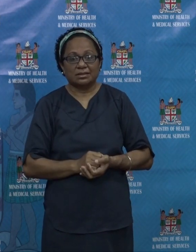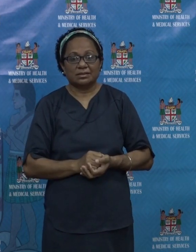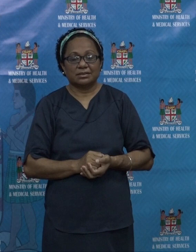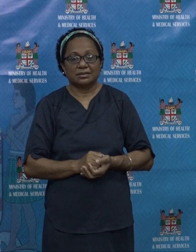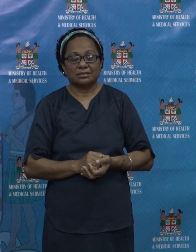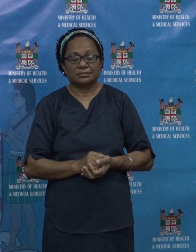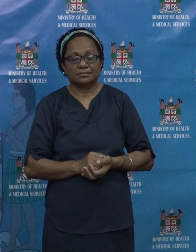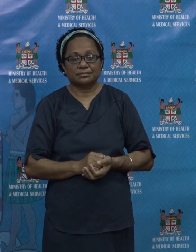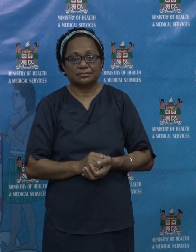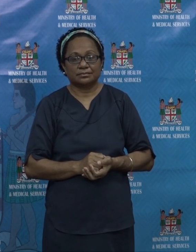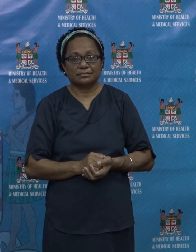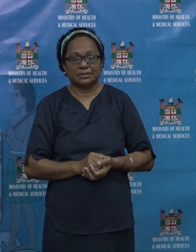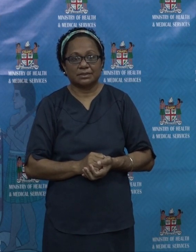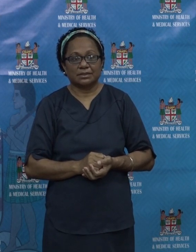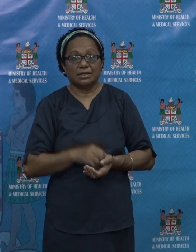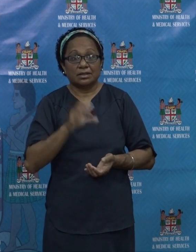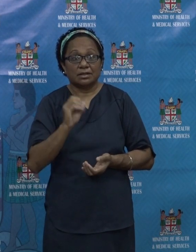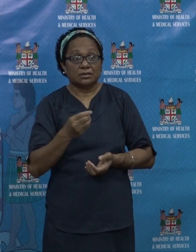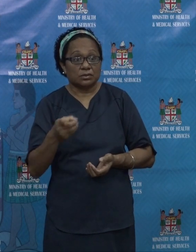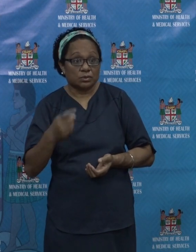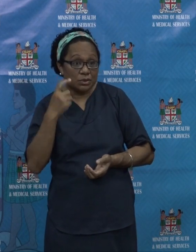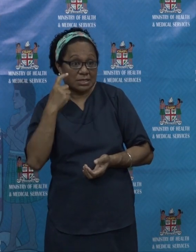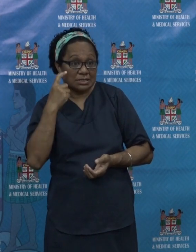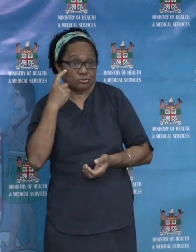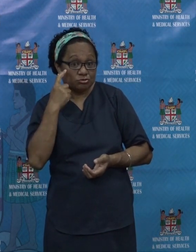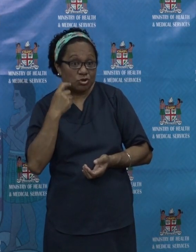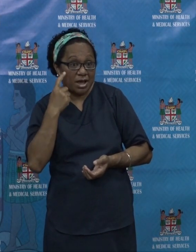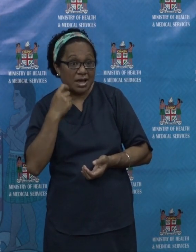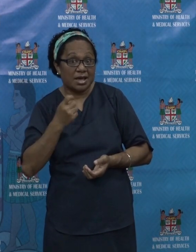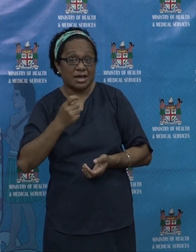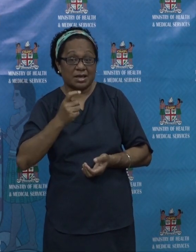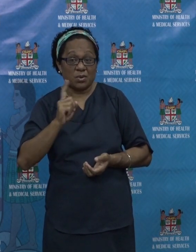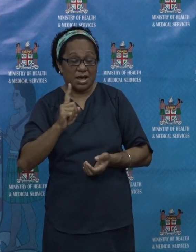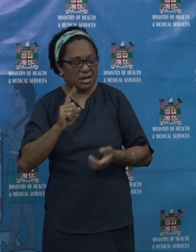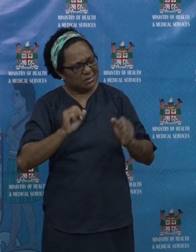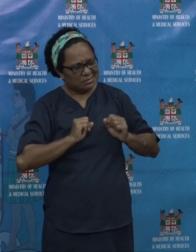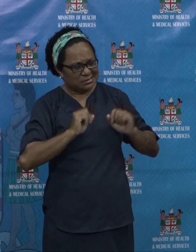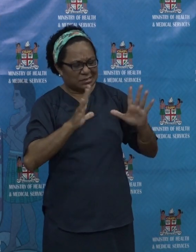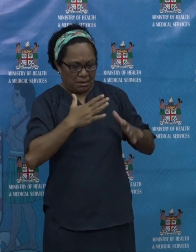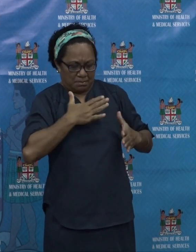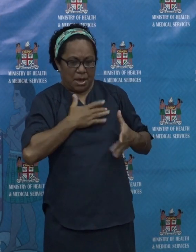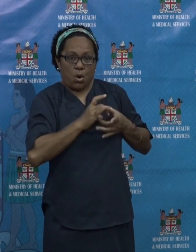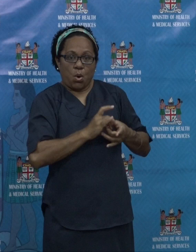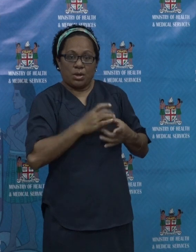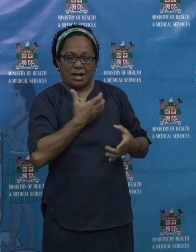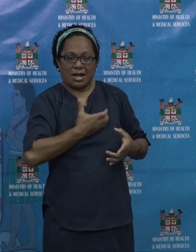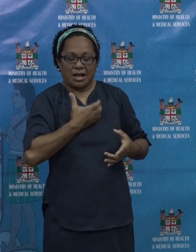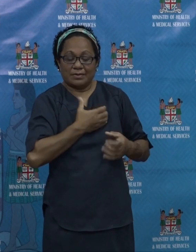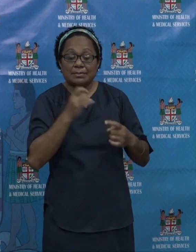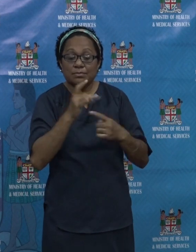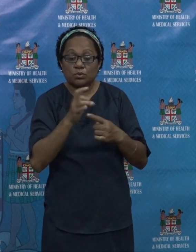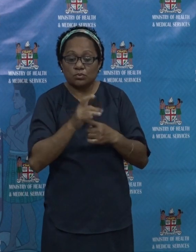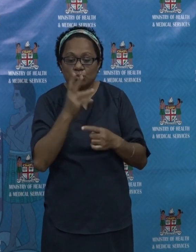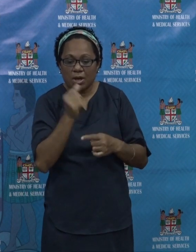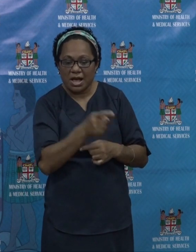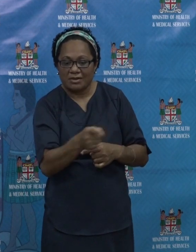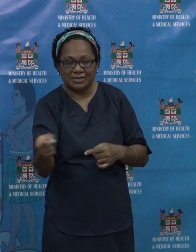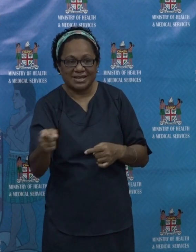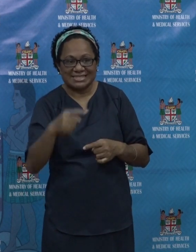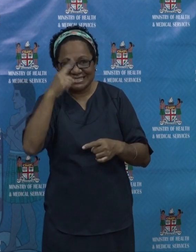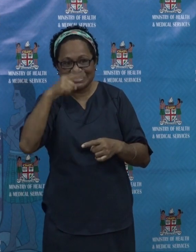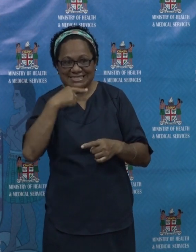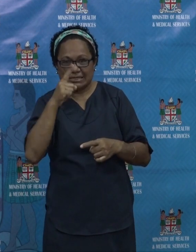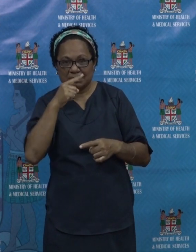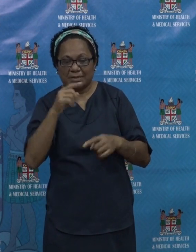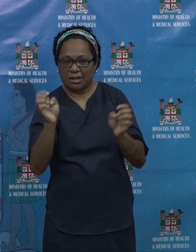access to life-saving care at the expense of comfort. Maintaining sensitivity and